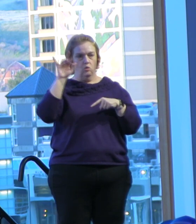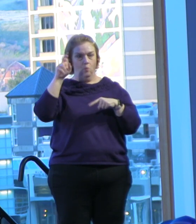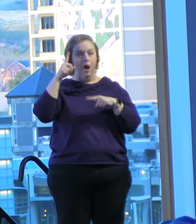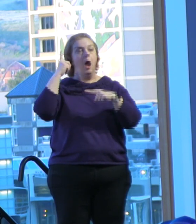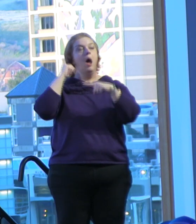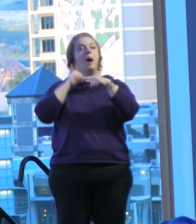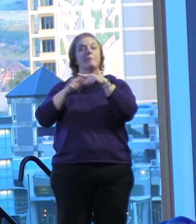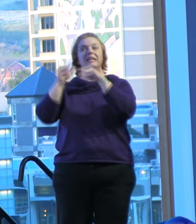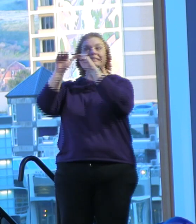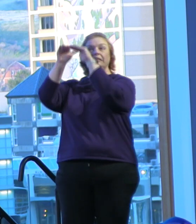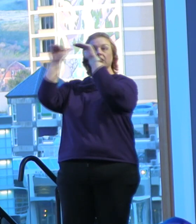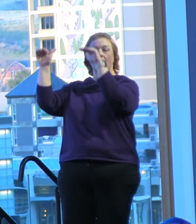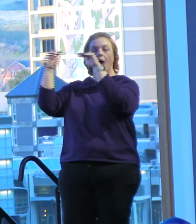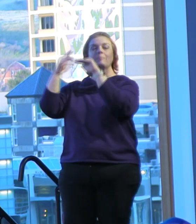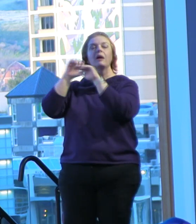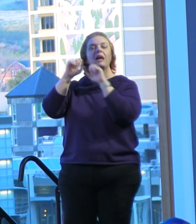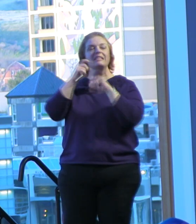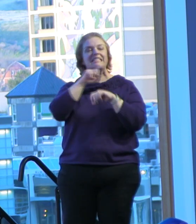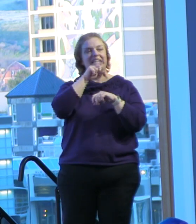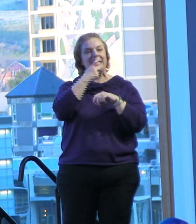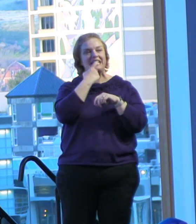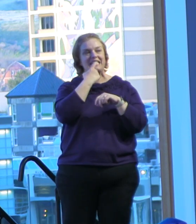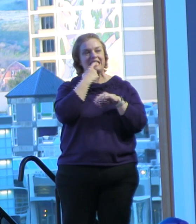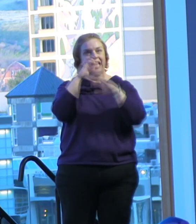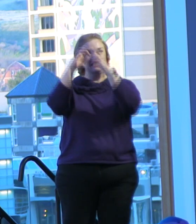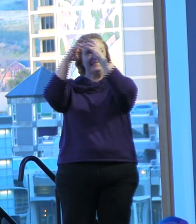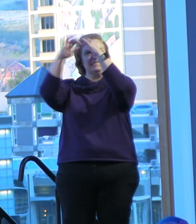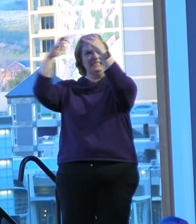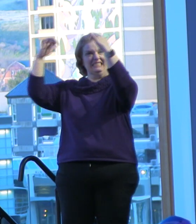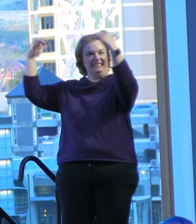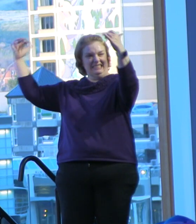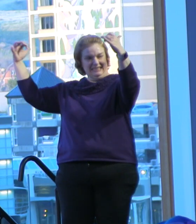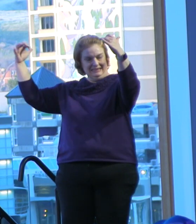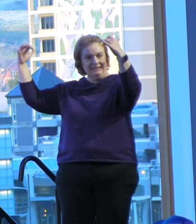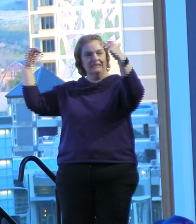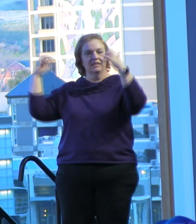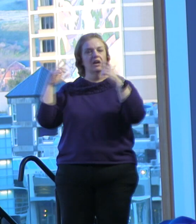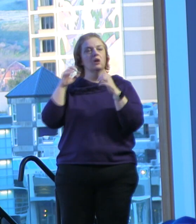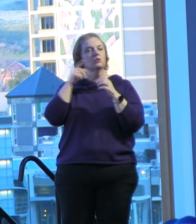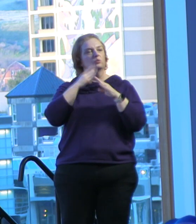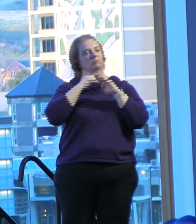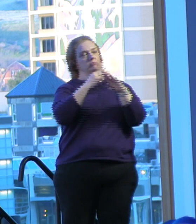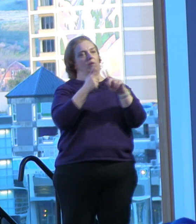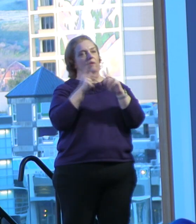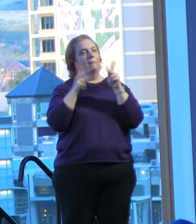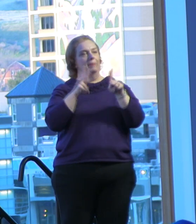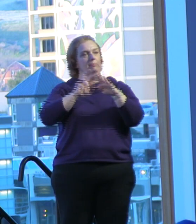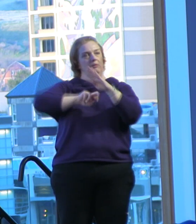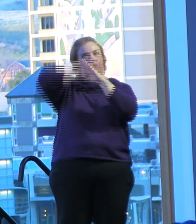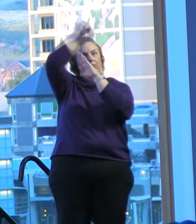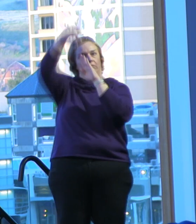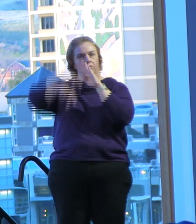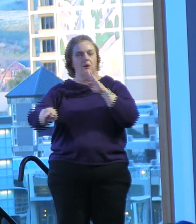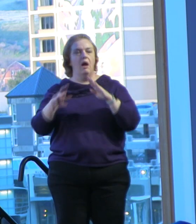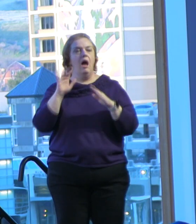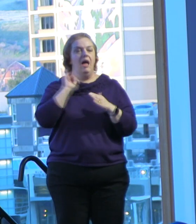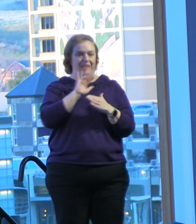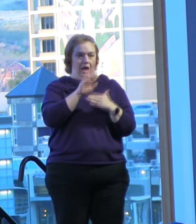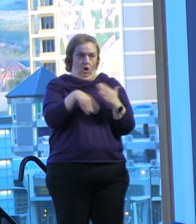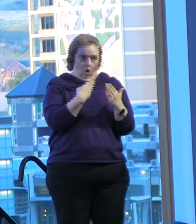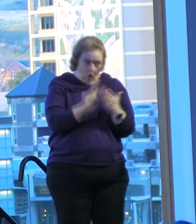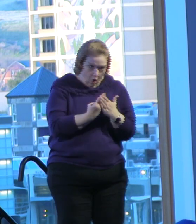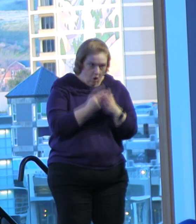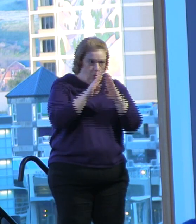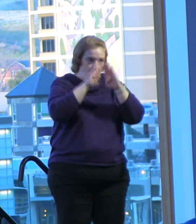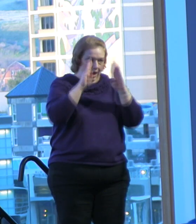wall to prevent people from scaling these walls. This is how all the compounds along my street are. This is how all the compounds in Southern Africa are,